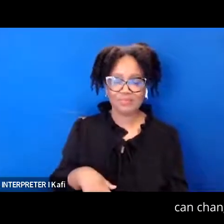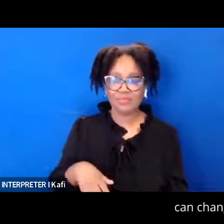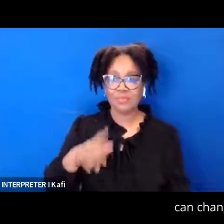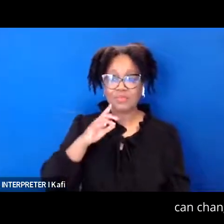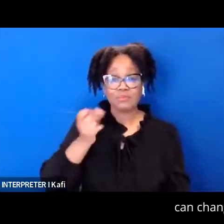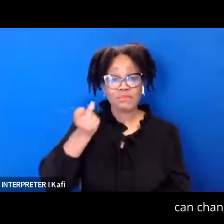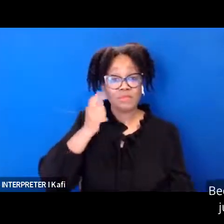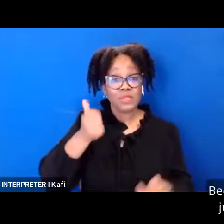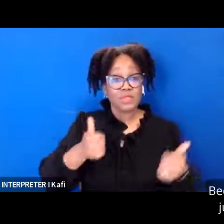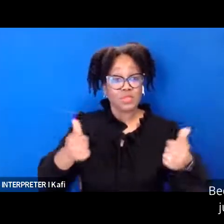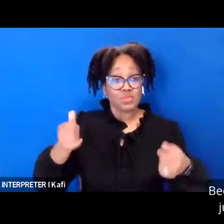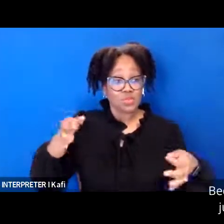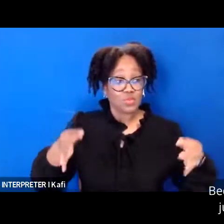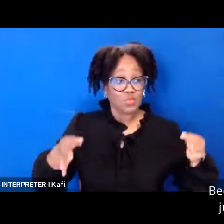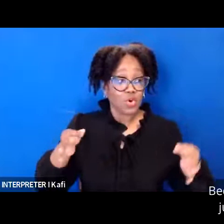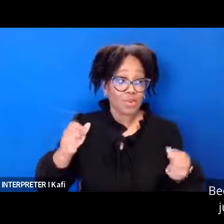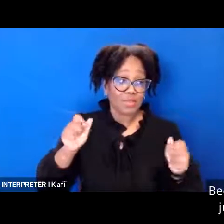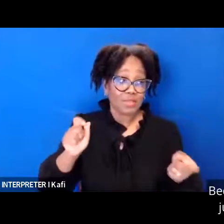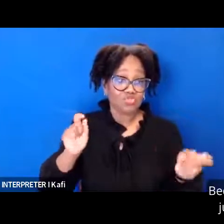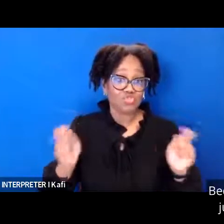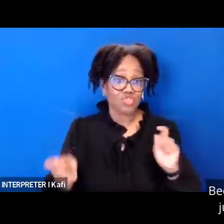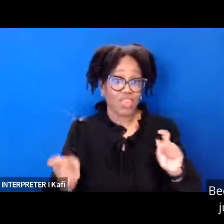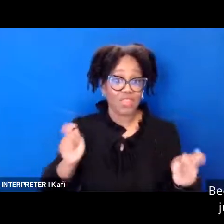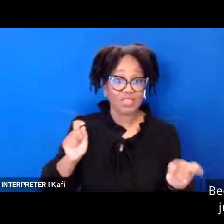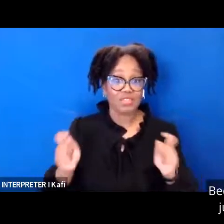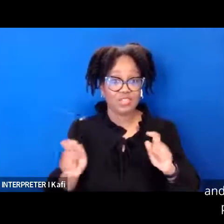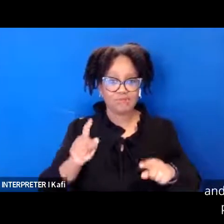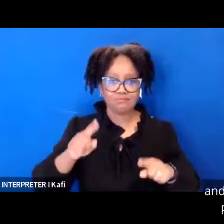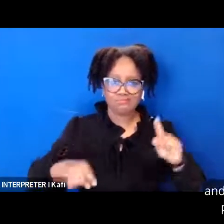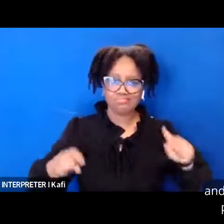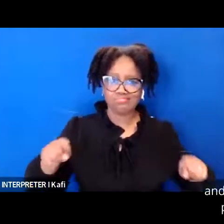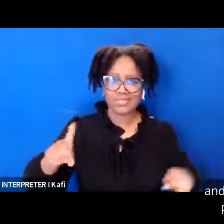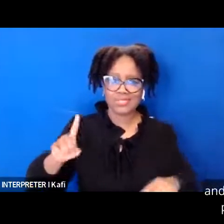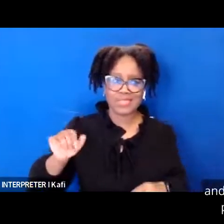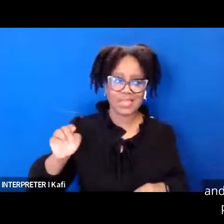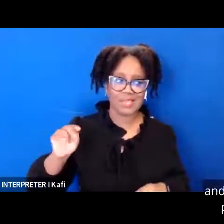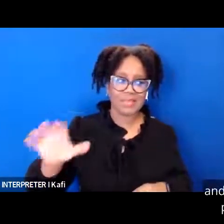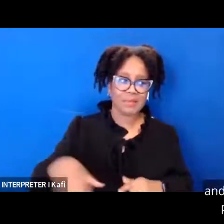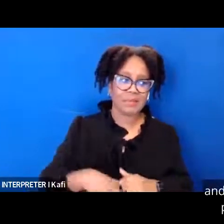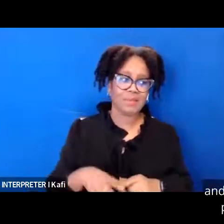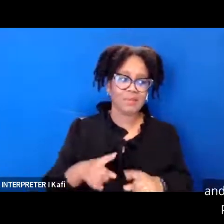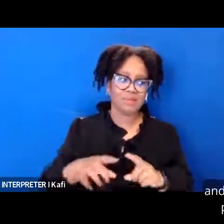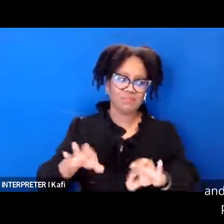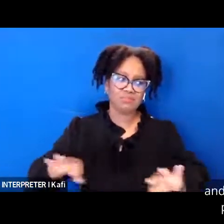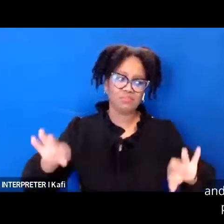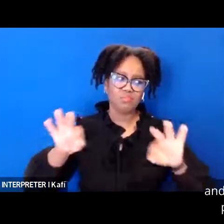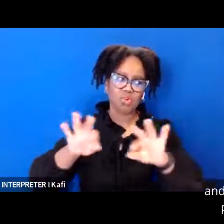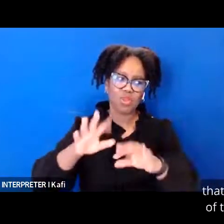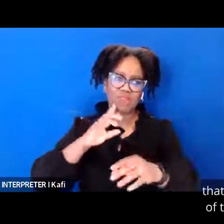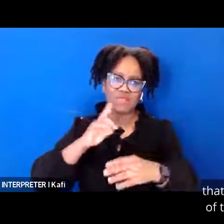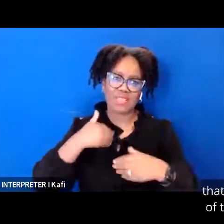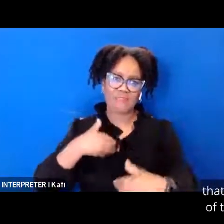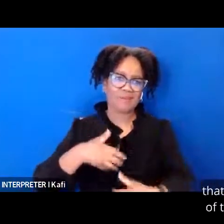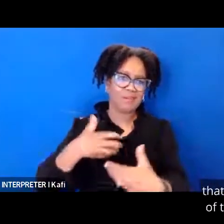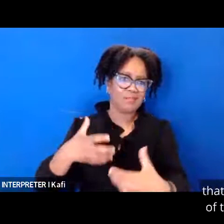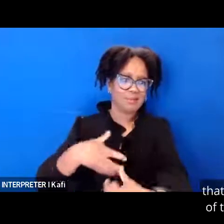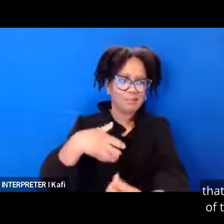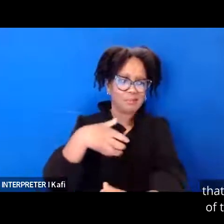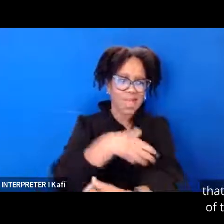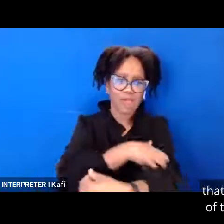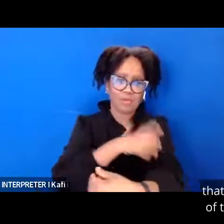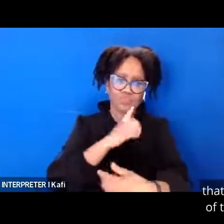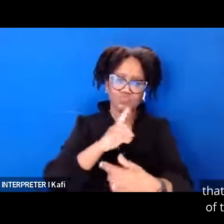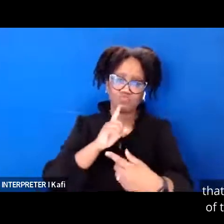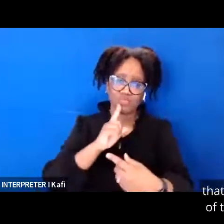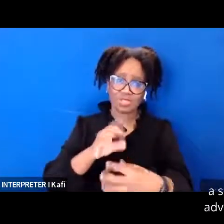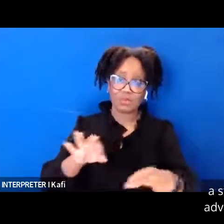dynamic because supreme court justices serve for life and wield such significant power it's essential that prospective members